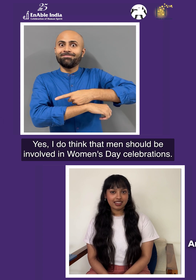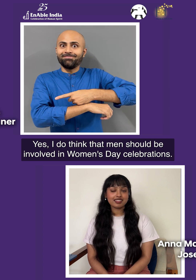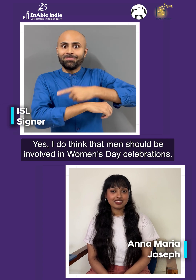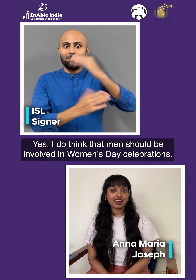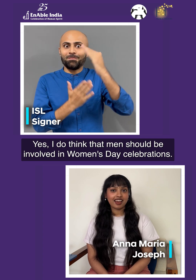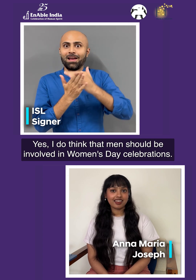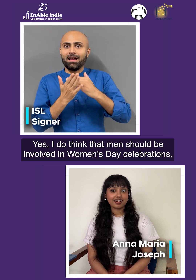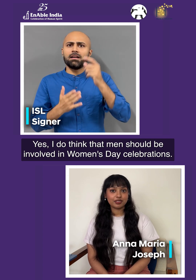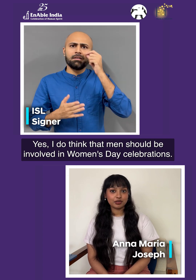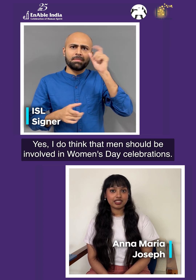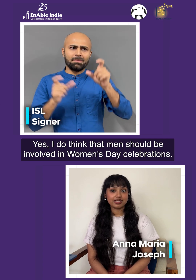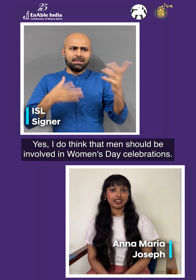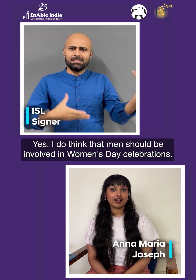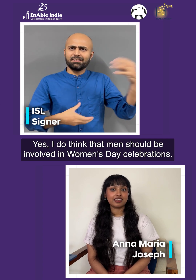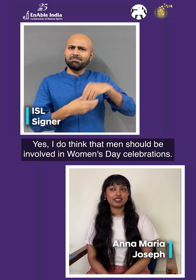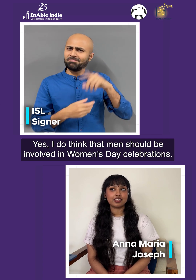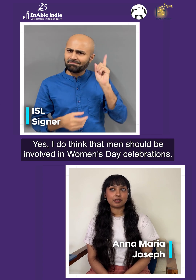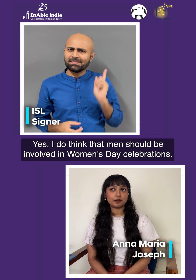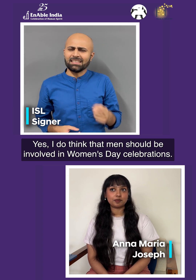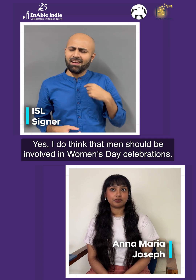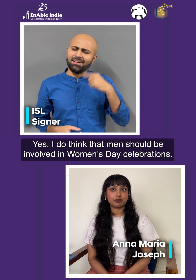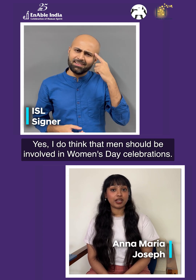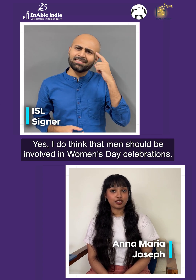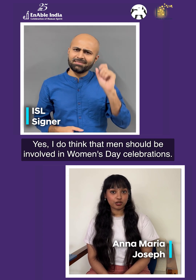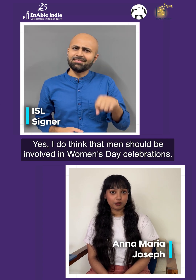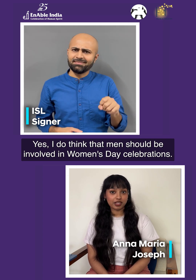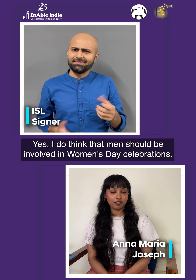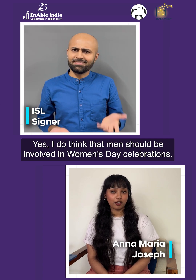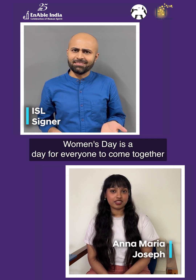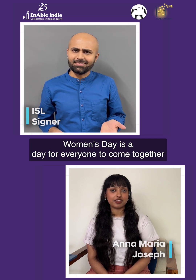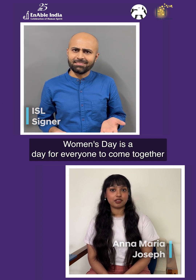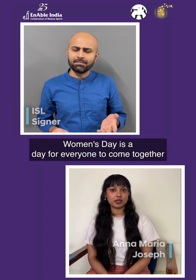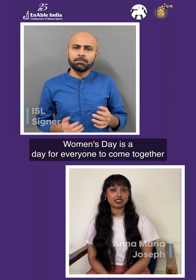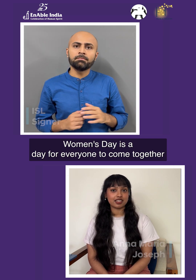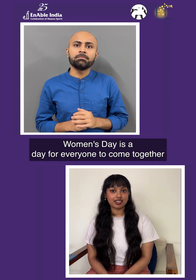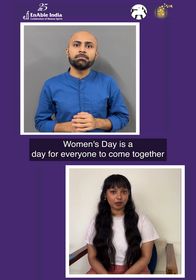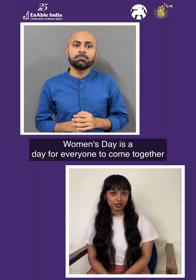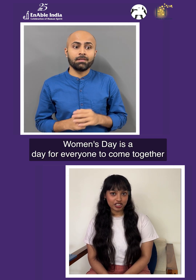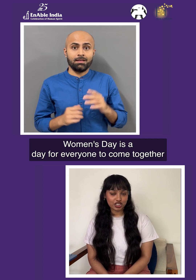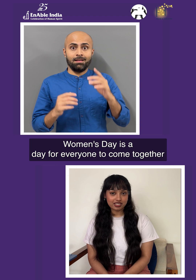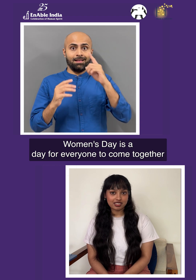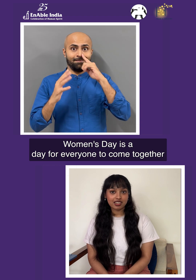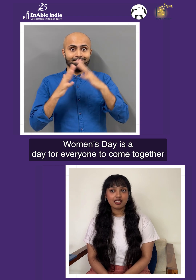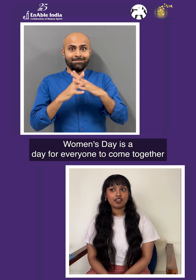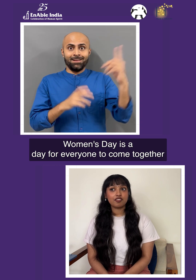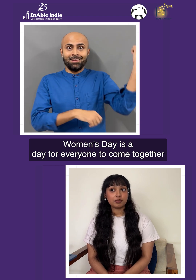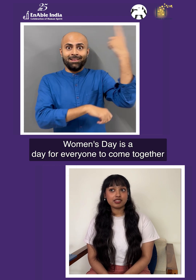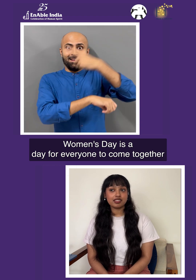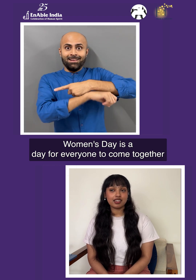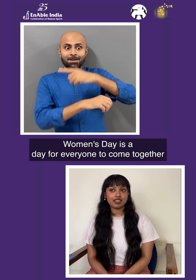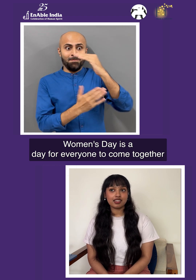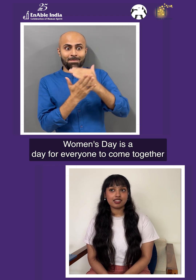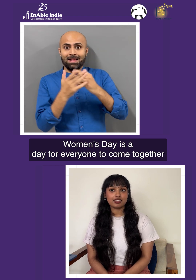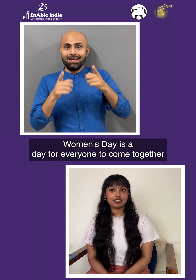Yes, I do think that men should be involved in Women's Day celebrations. Women's Day is a day